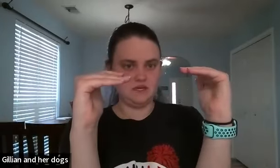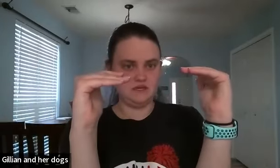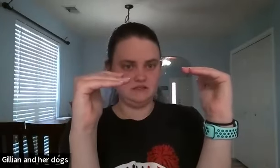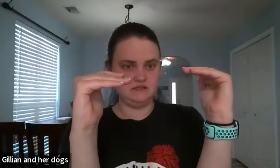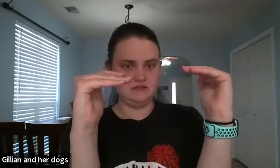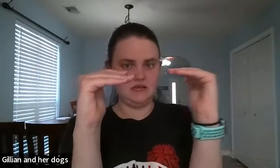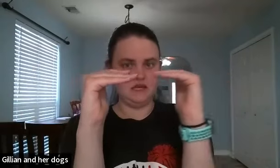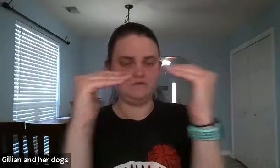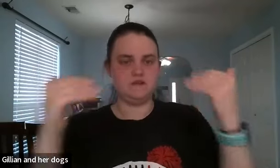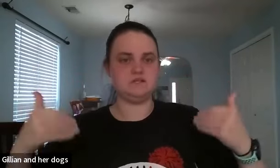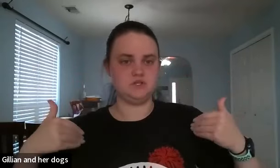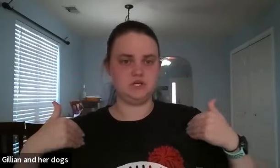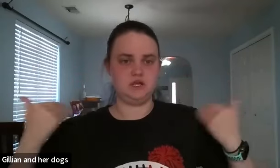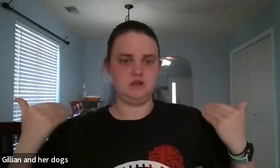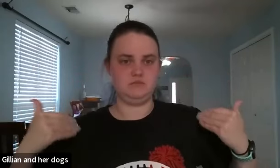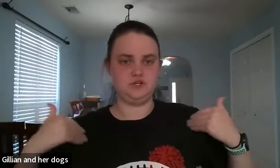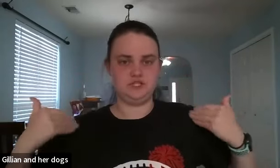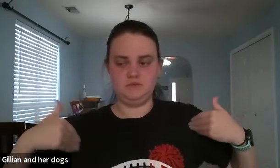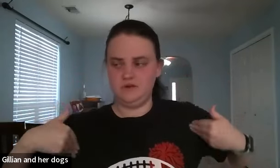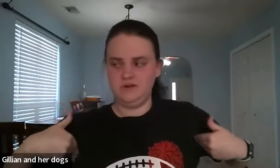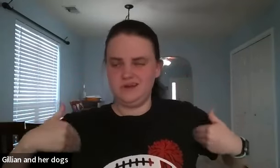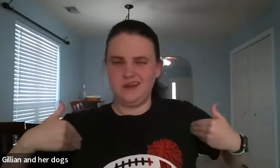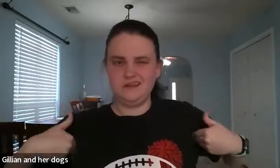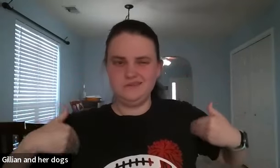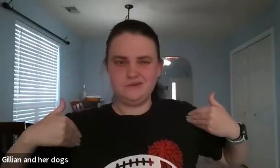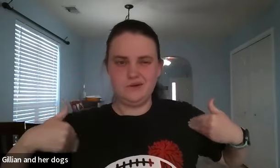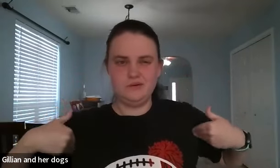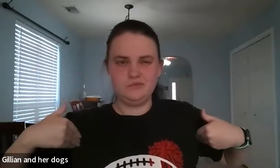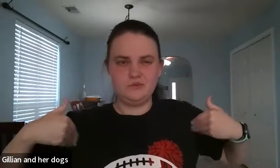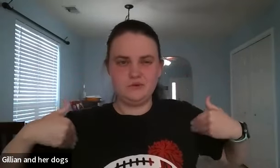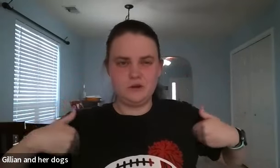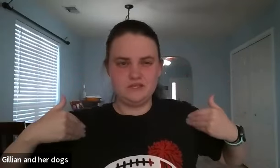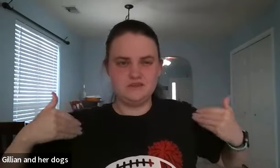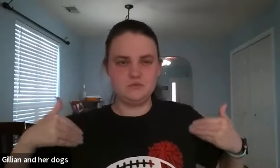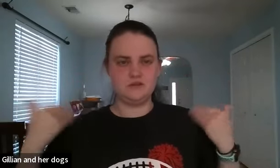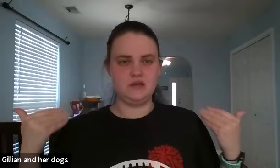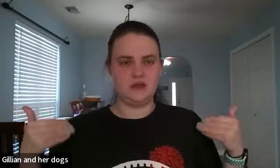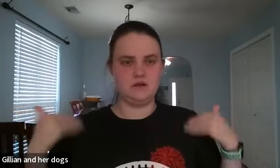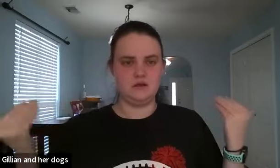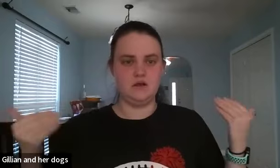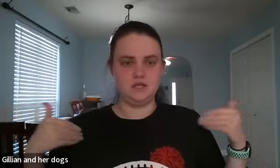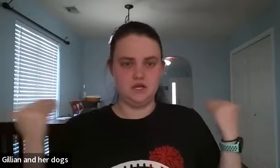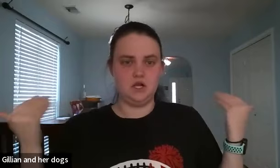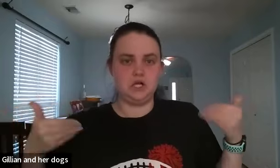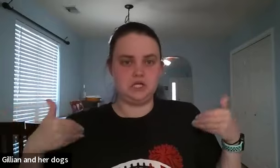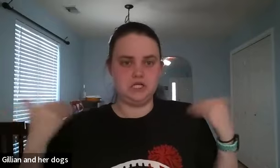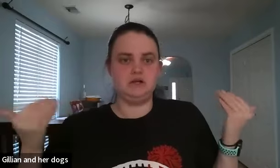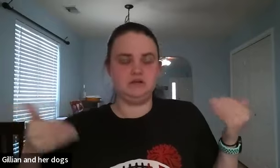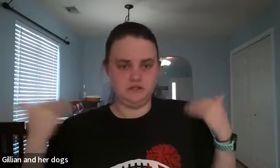bent and your fingertips are gonna brush up kind of like where your armpits are, but a little bit higher. Younger, younger.